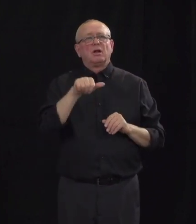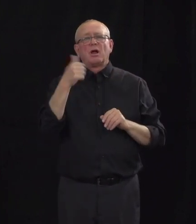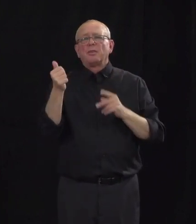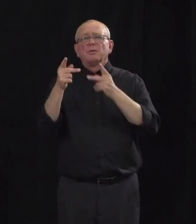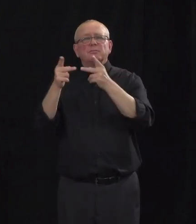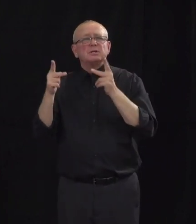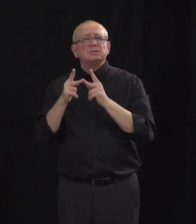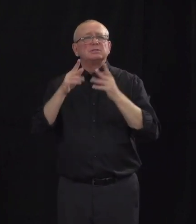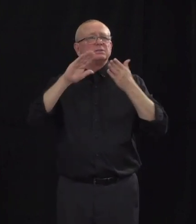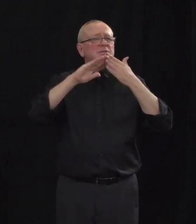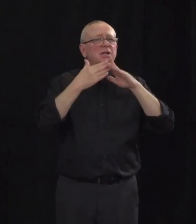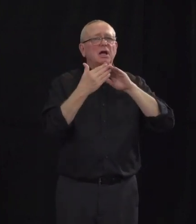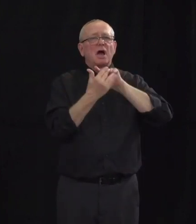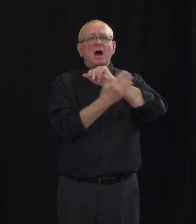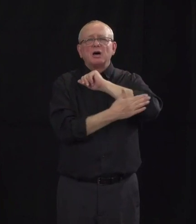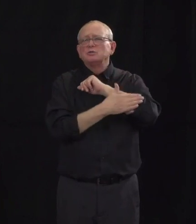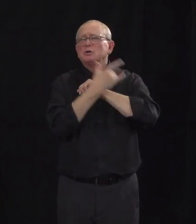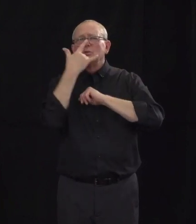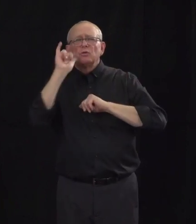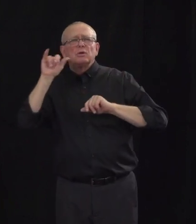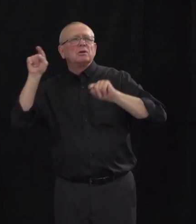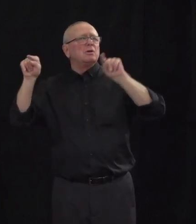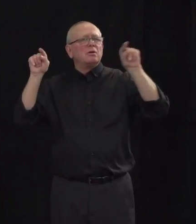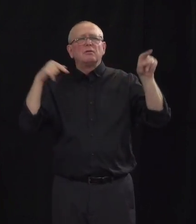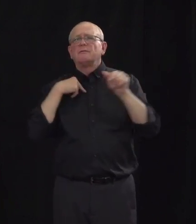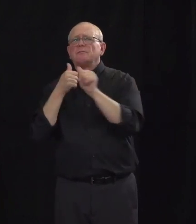situation and responding accordingly.